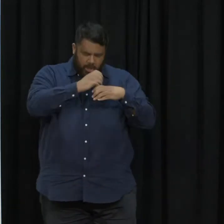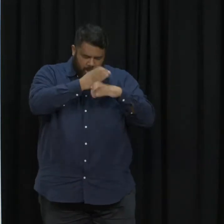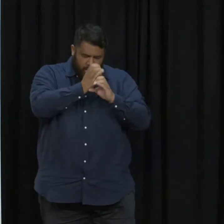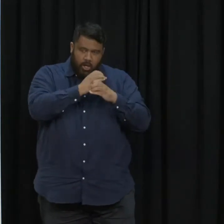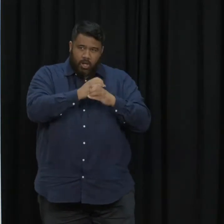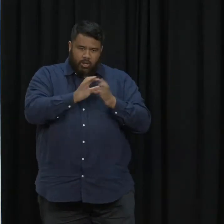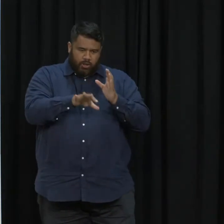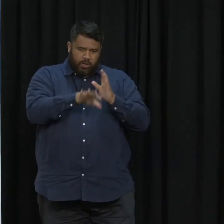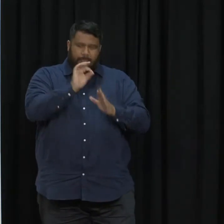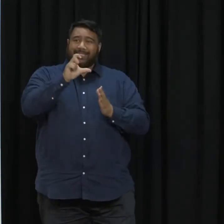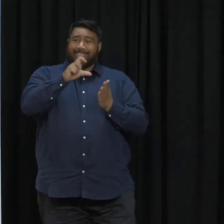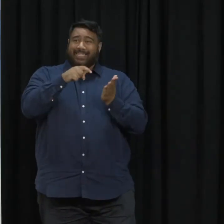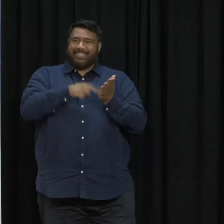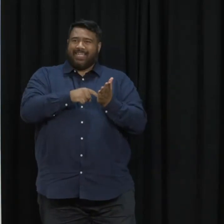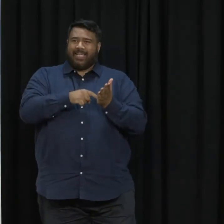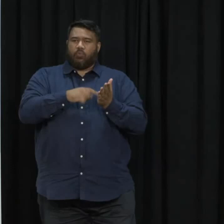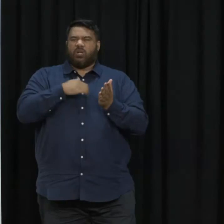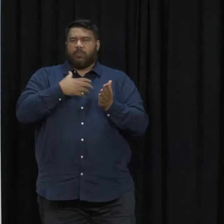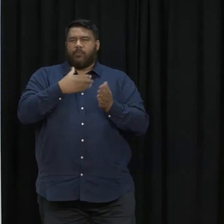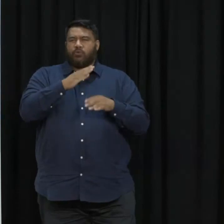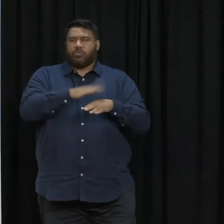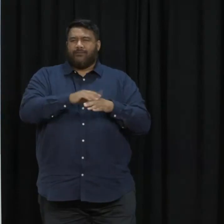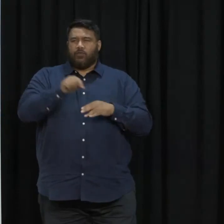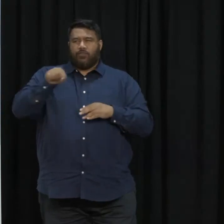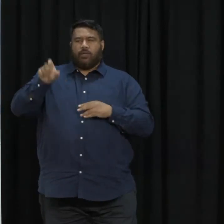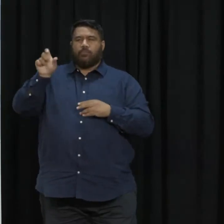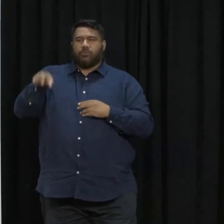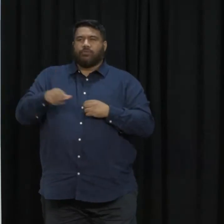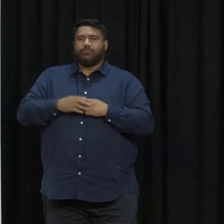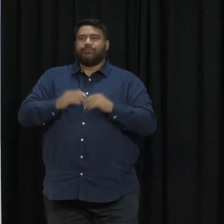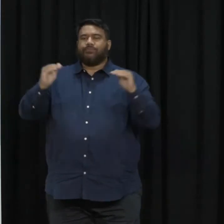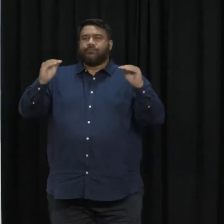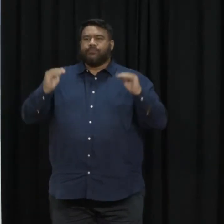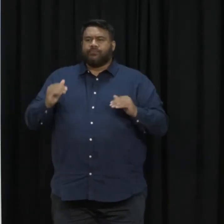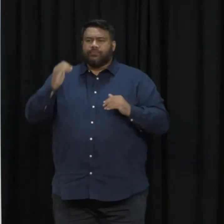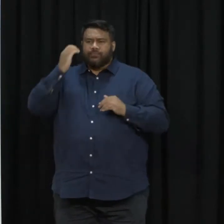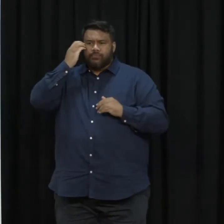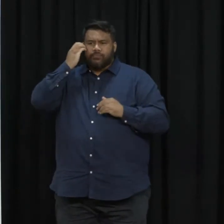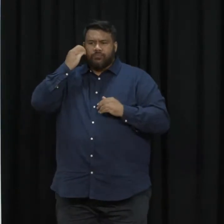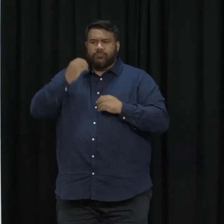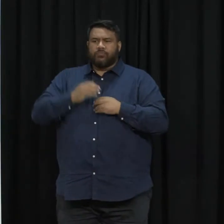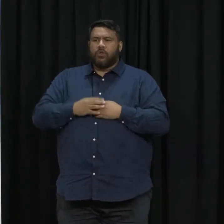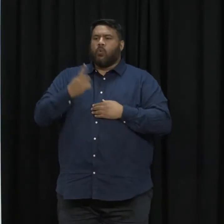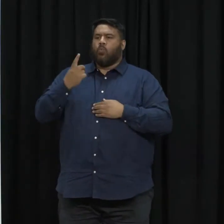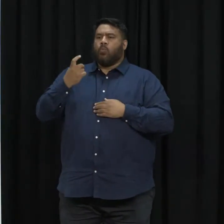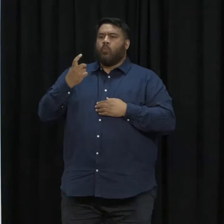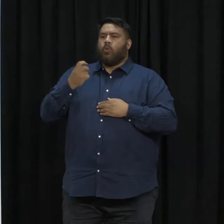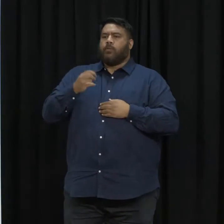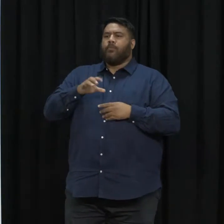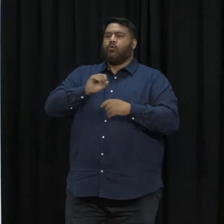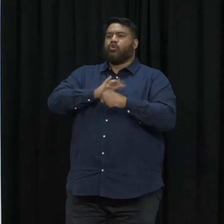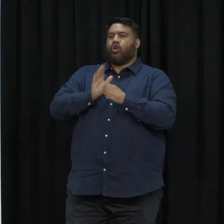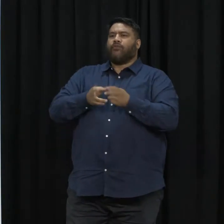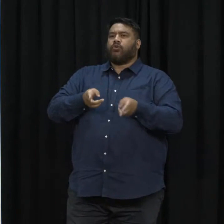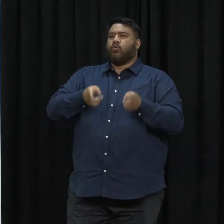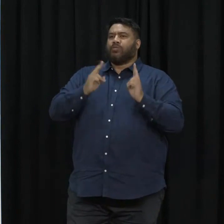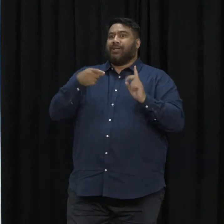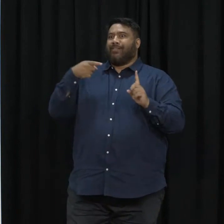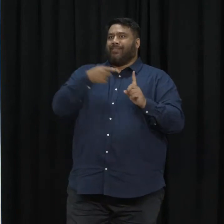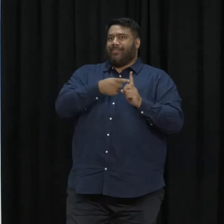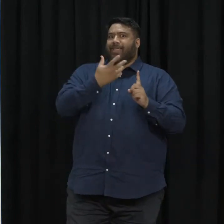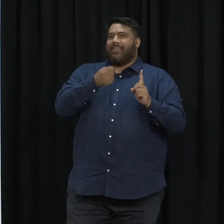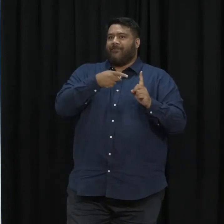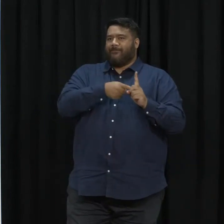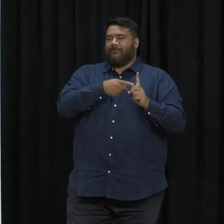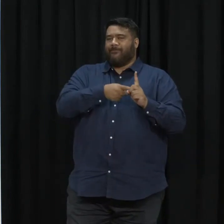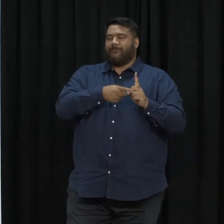There is also one new case of COVID-19 in managed isolation to report today. So yesterday evening, we did also report the preliminary